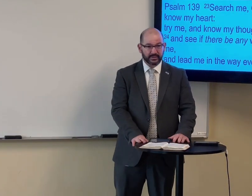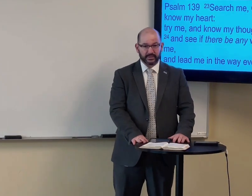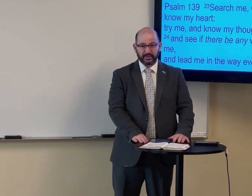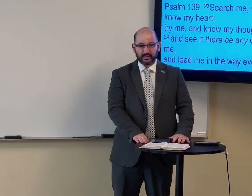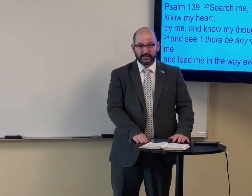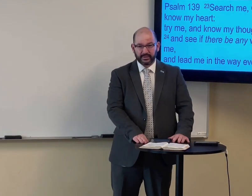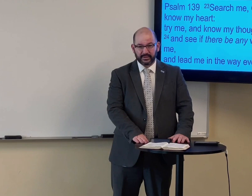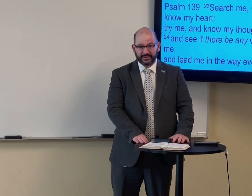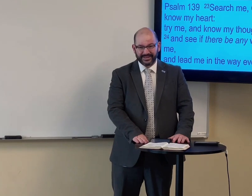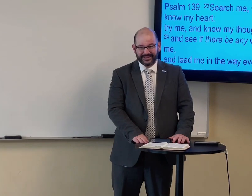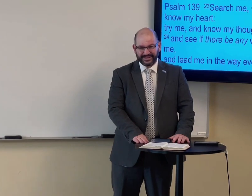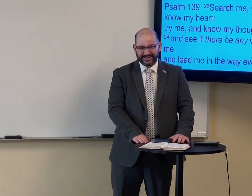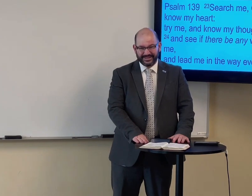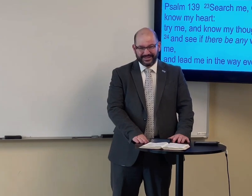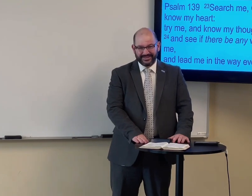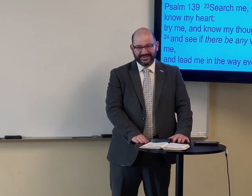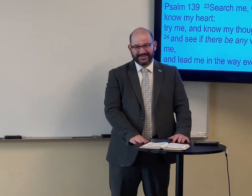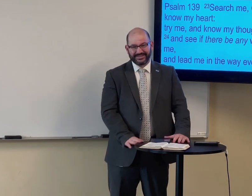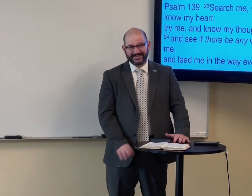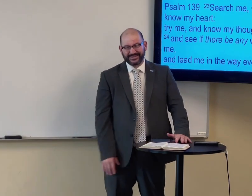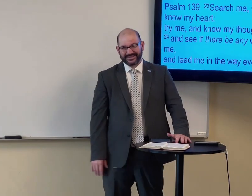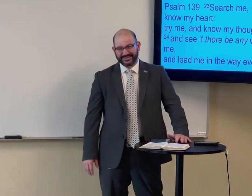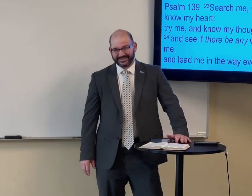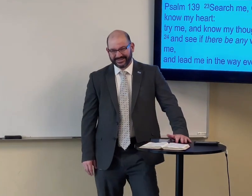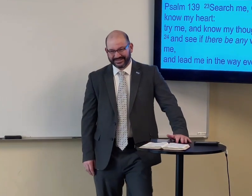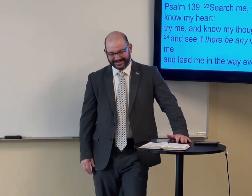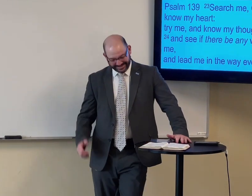You can sing that Bible verse.